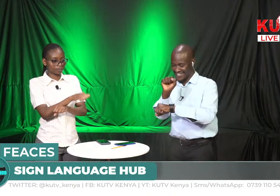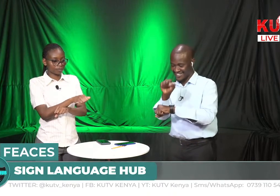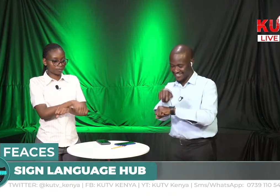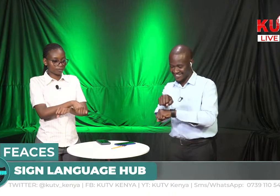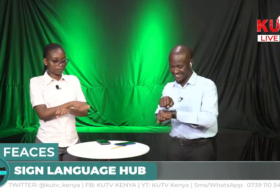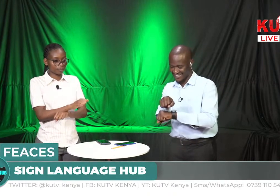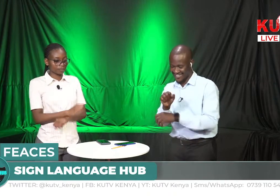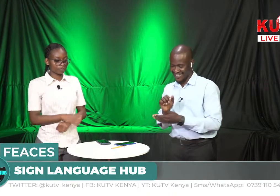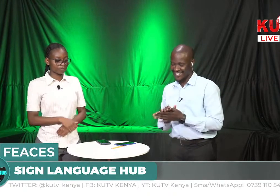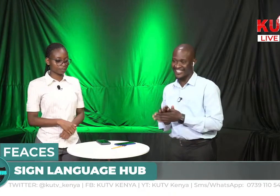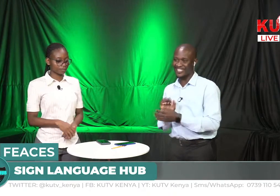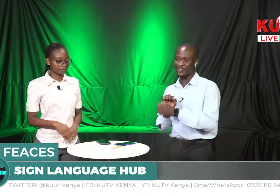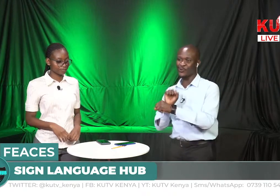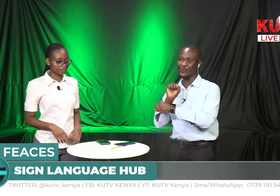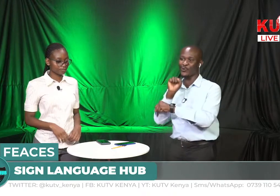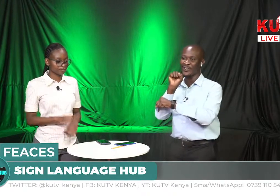Feces. Stool.